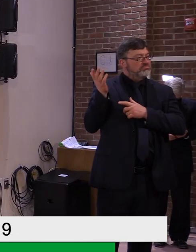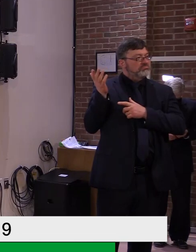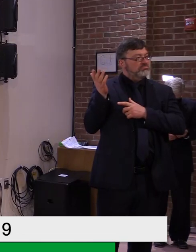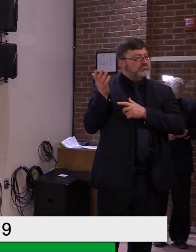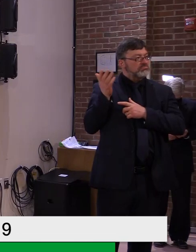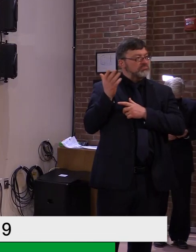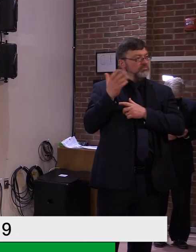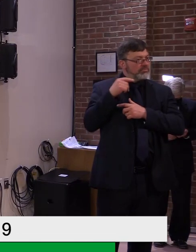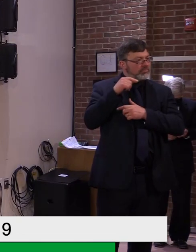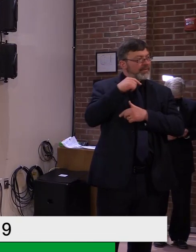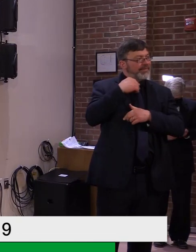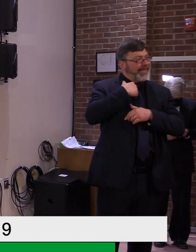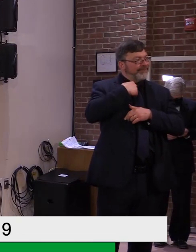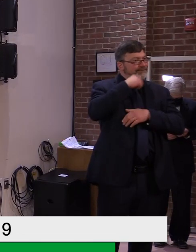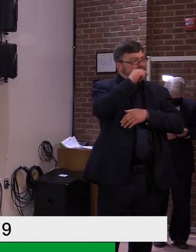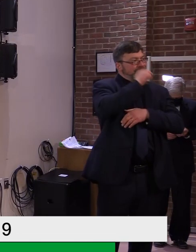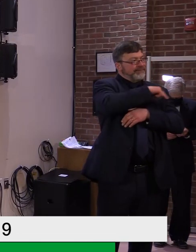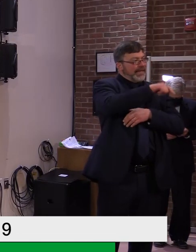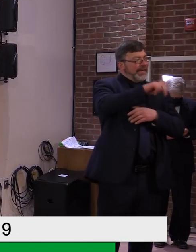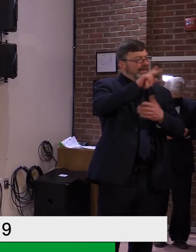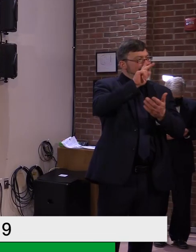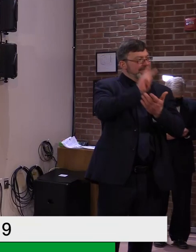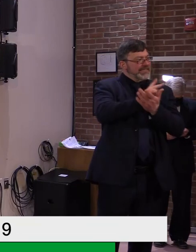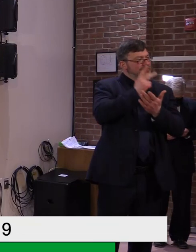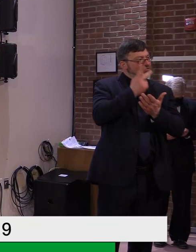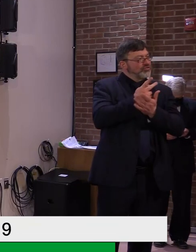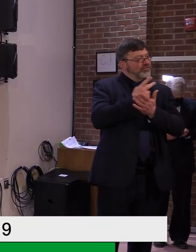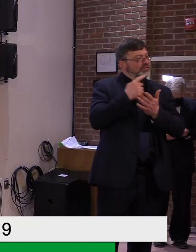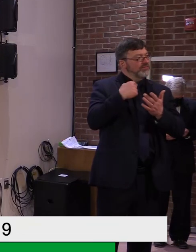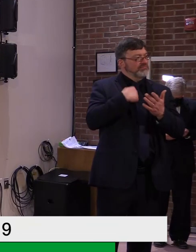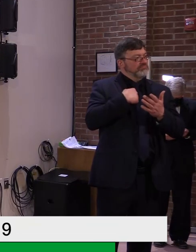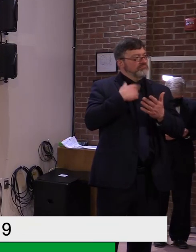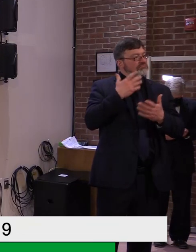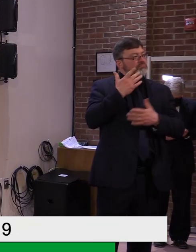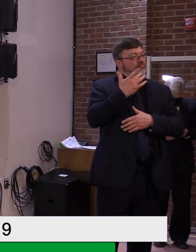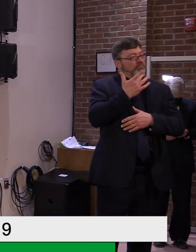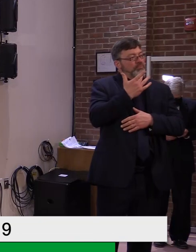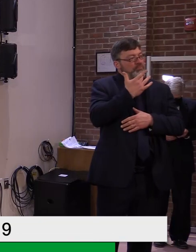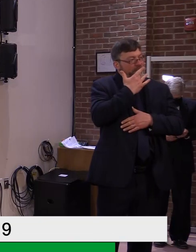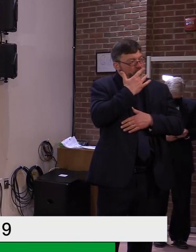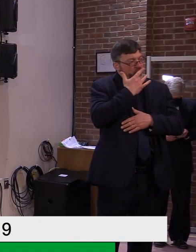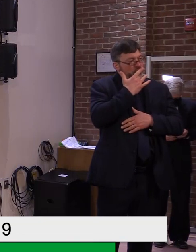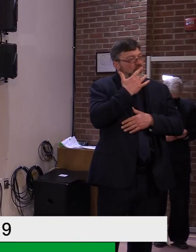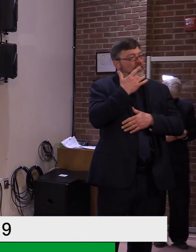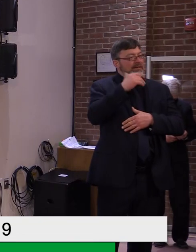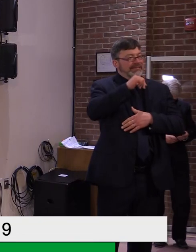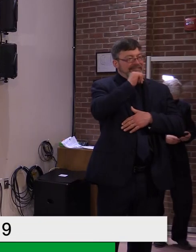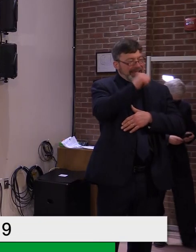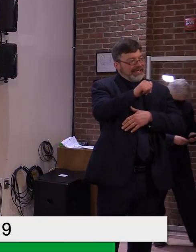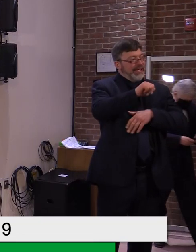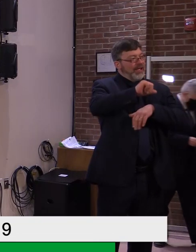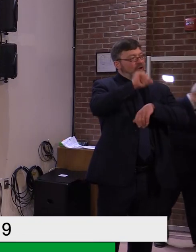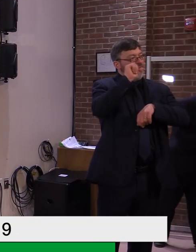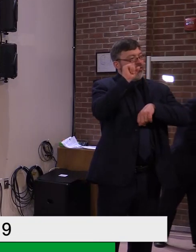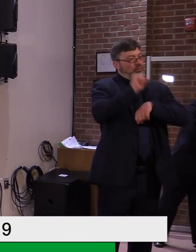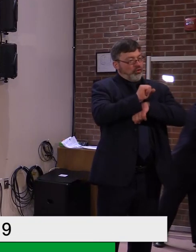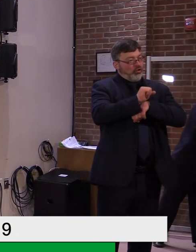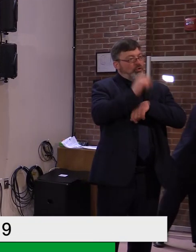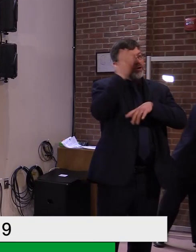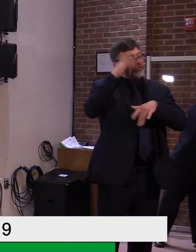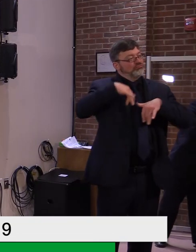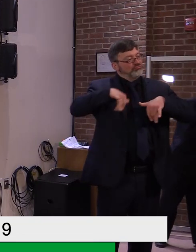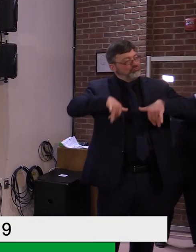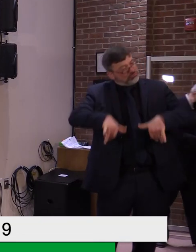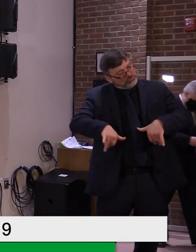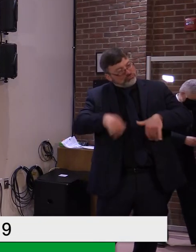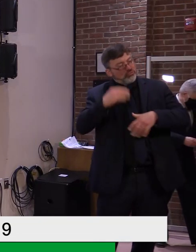rather stay out of work and draw the free money. And of course, with beautiful weather coming, there's going to be less and less incentive to